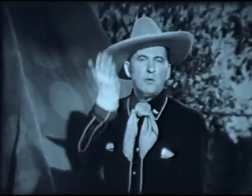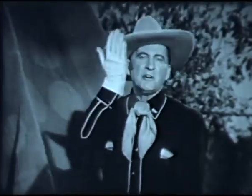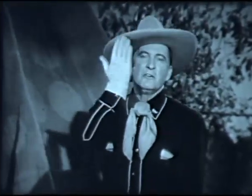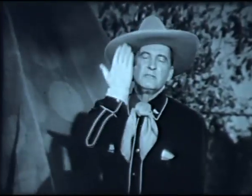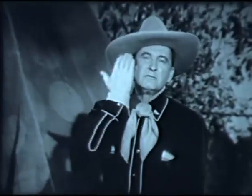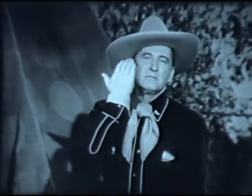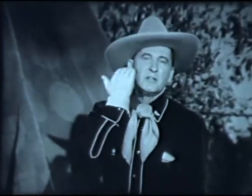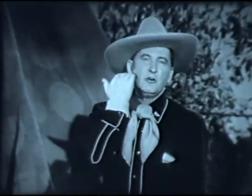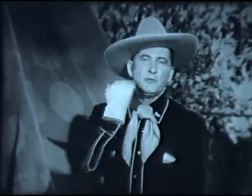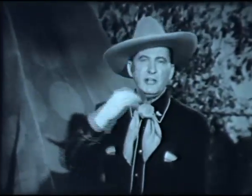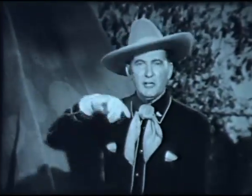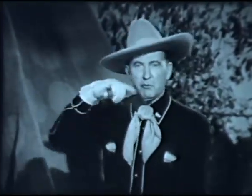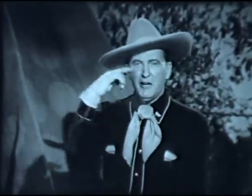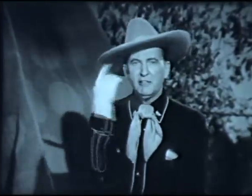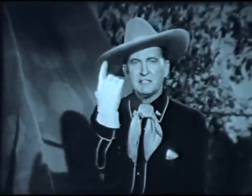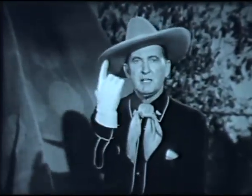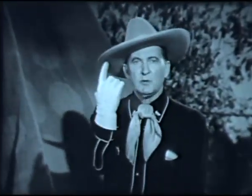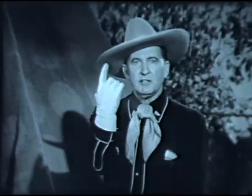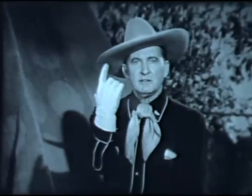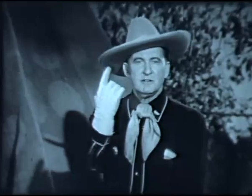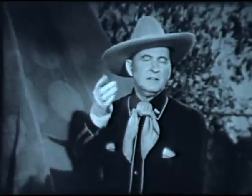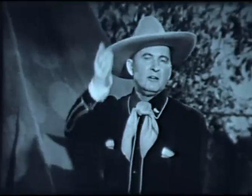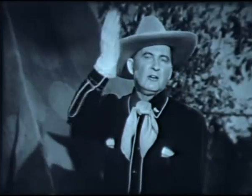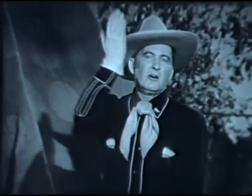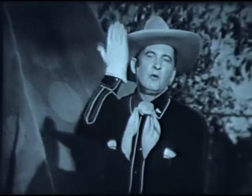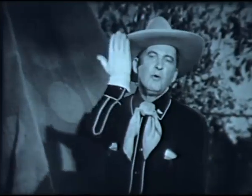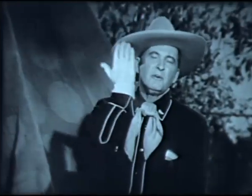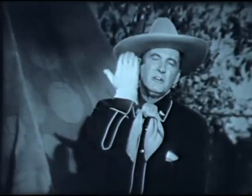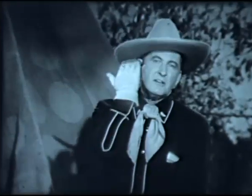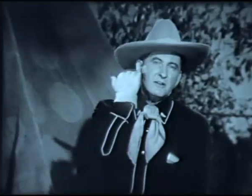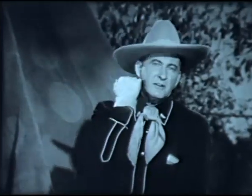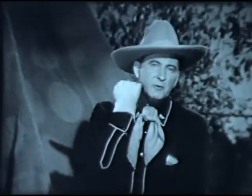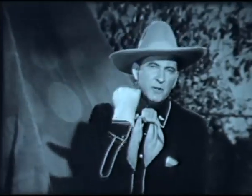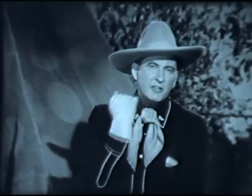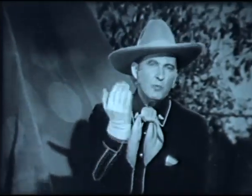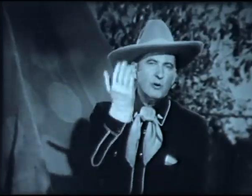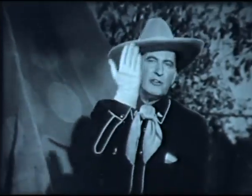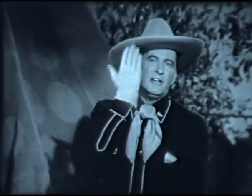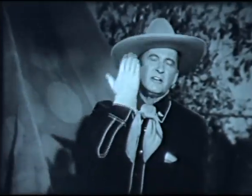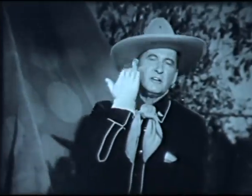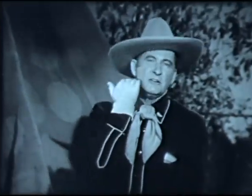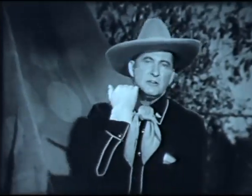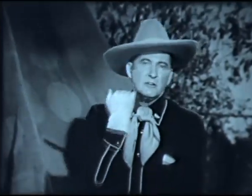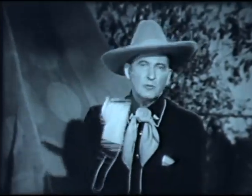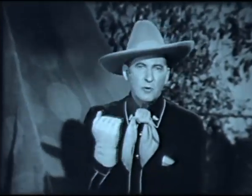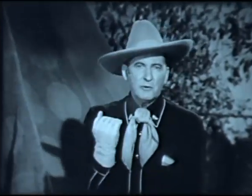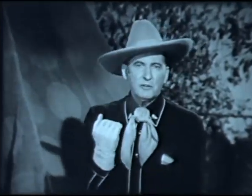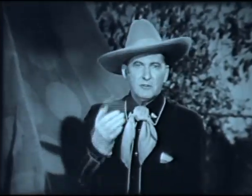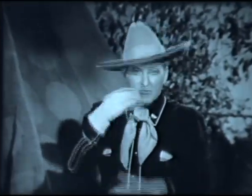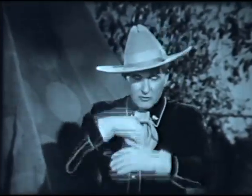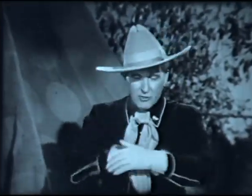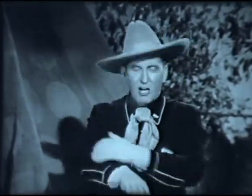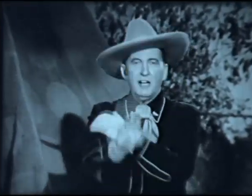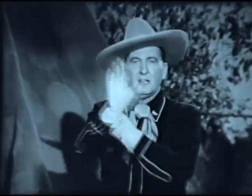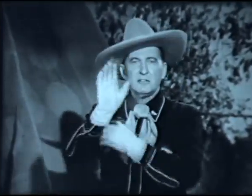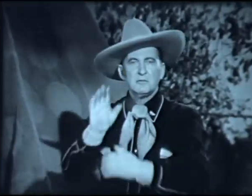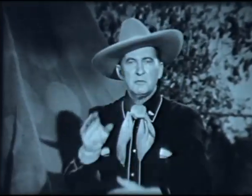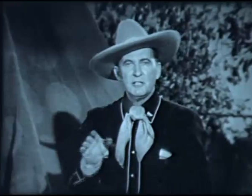woman. They combed their hair. A man was that way. A woman, the way they wore their hair. The woman, child, meaning